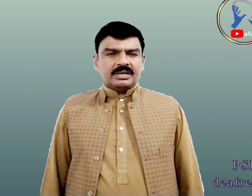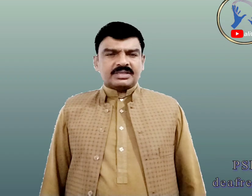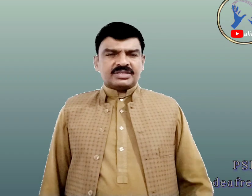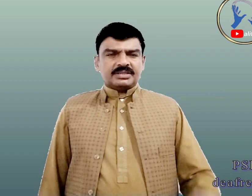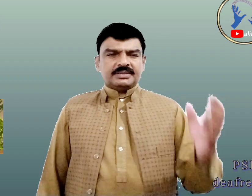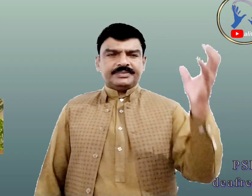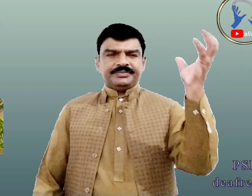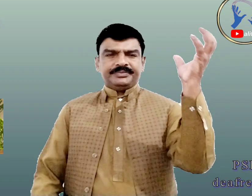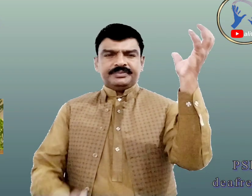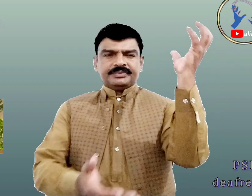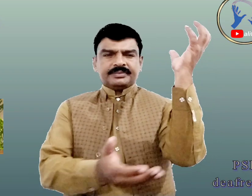plants,